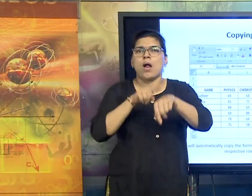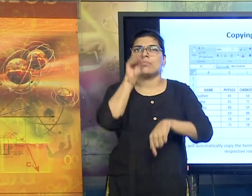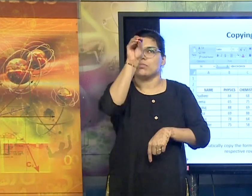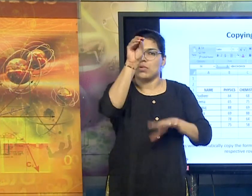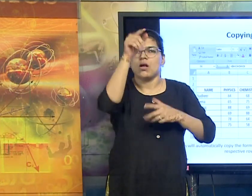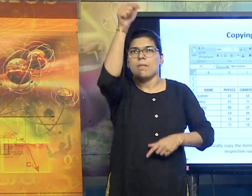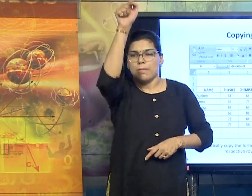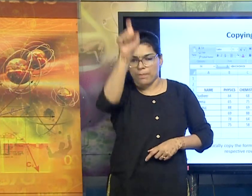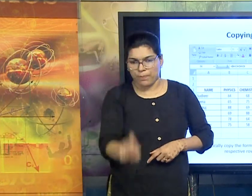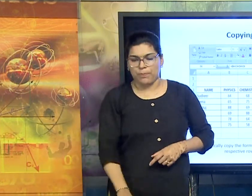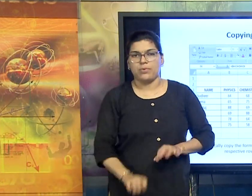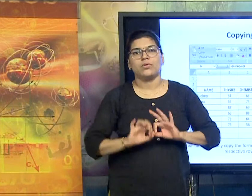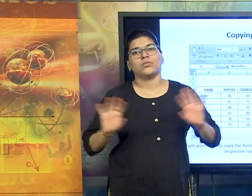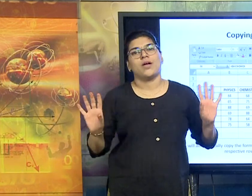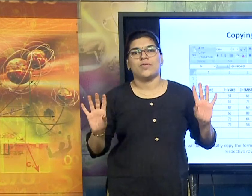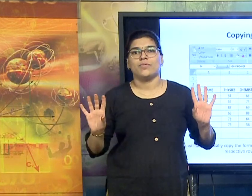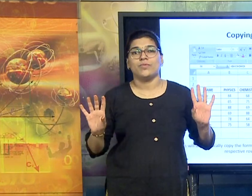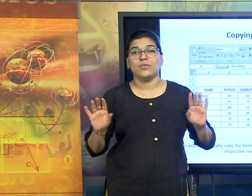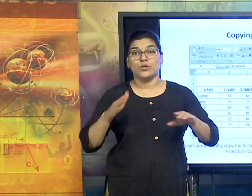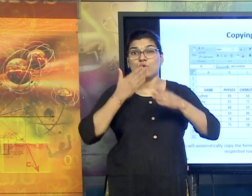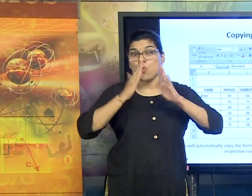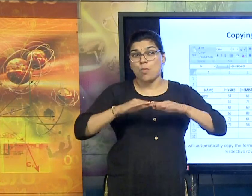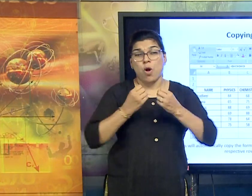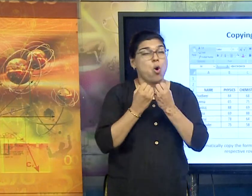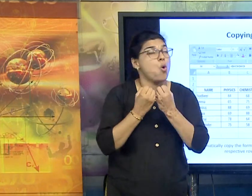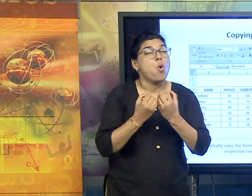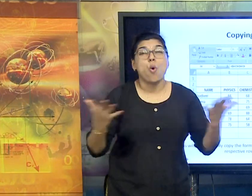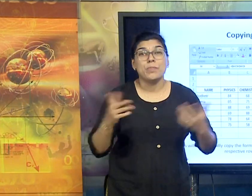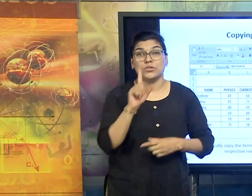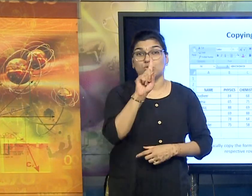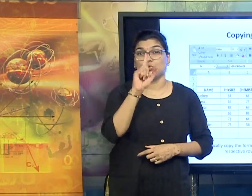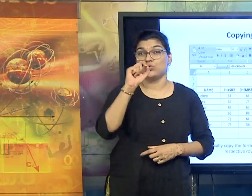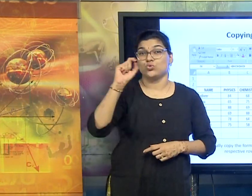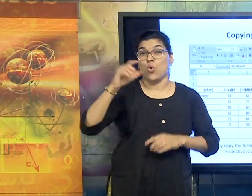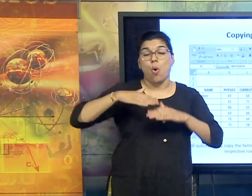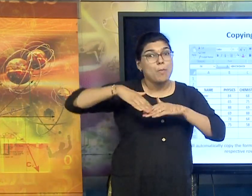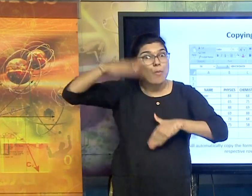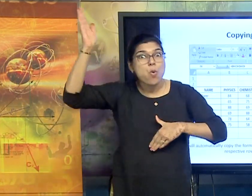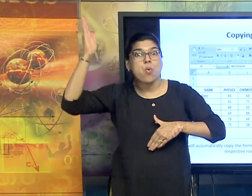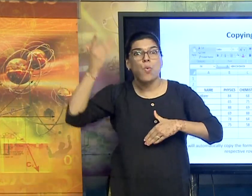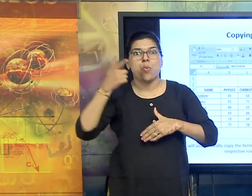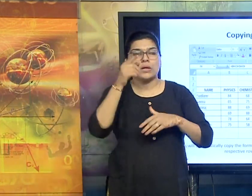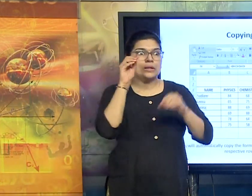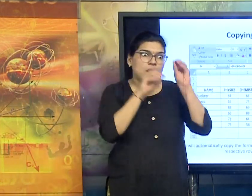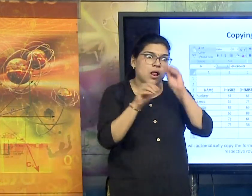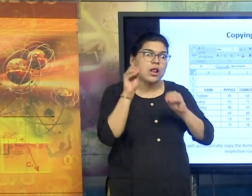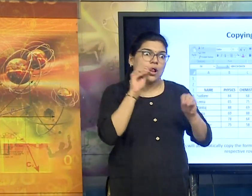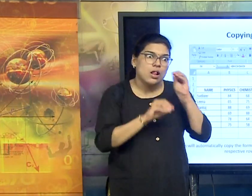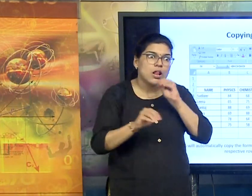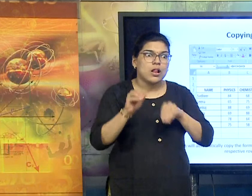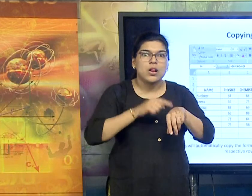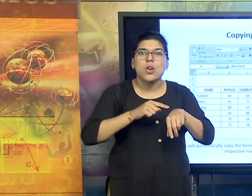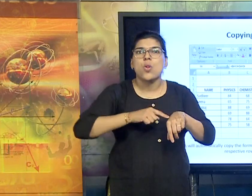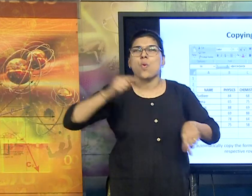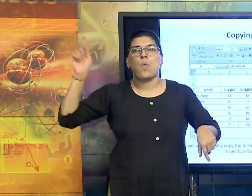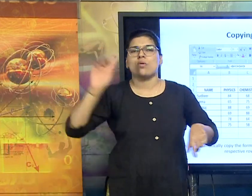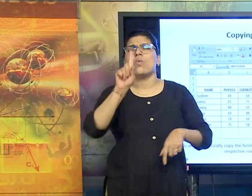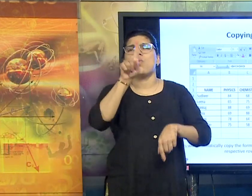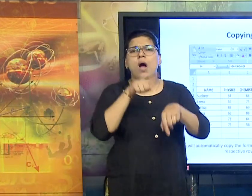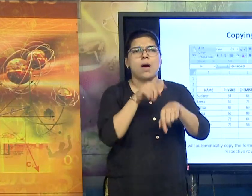need not put the formula again and again, it will come automatically. Because sometimes there are many students like 100 or